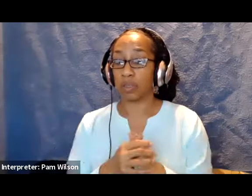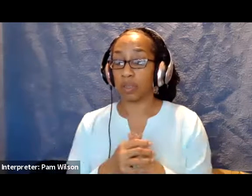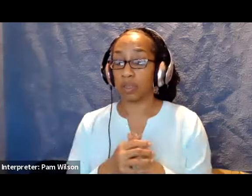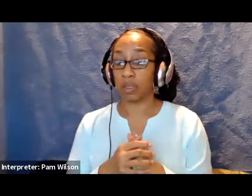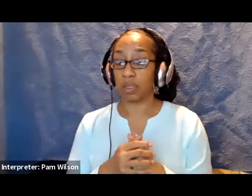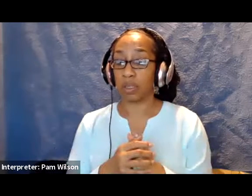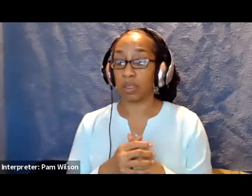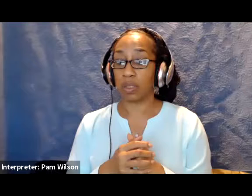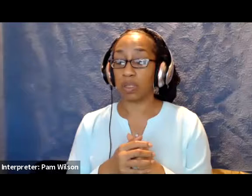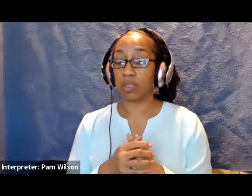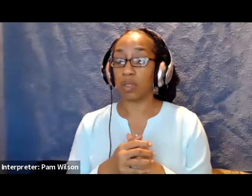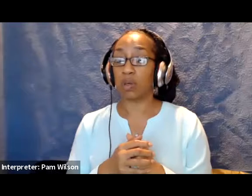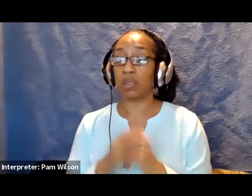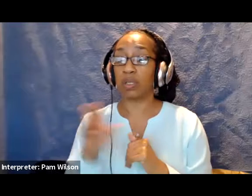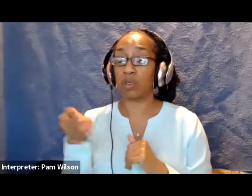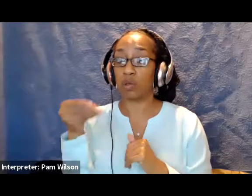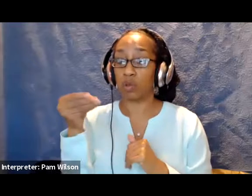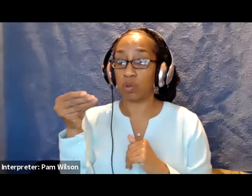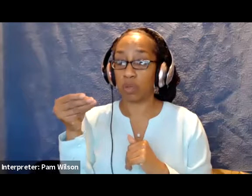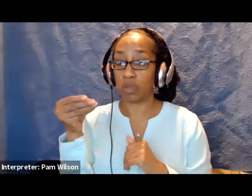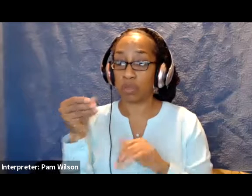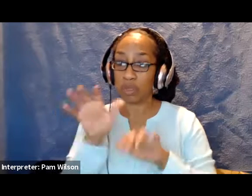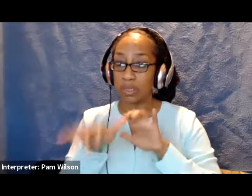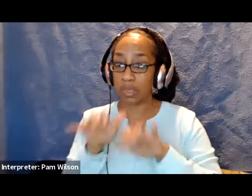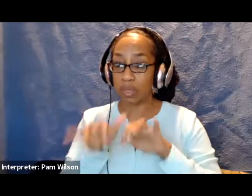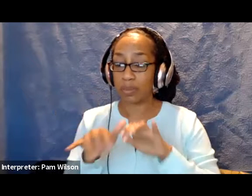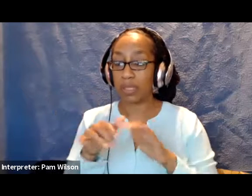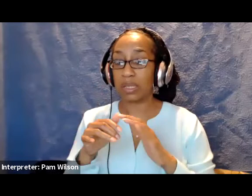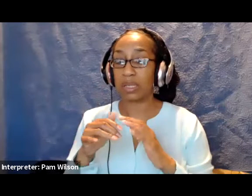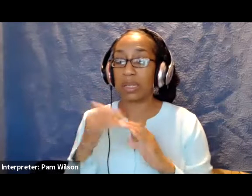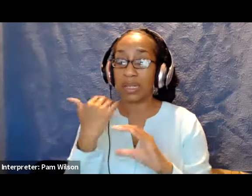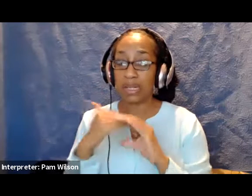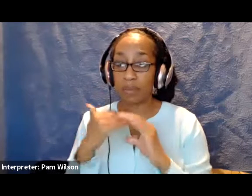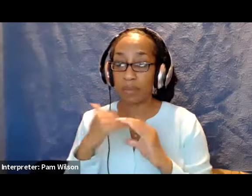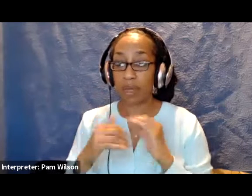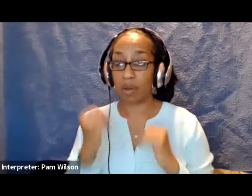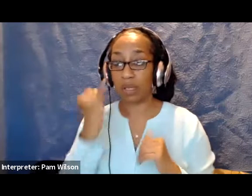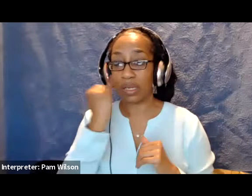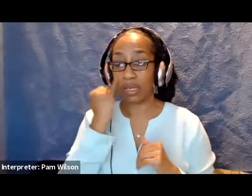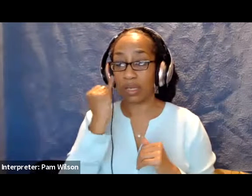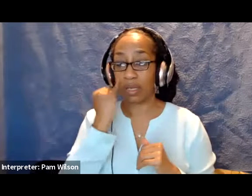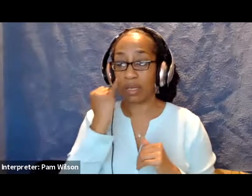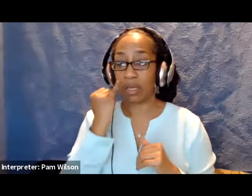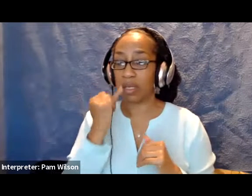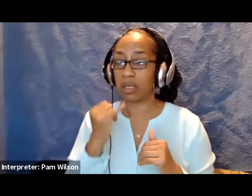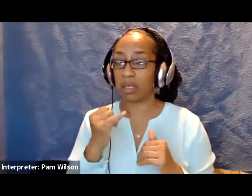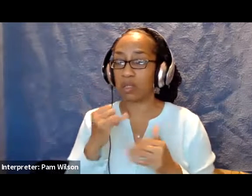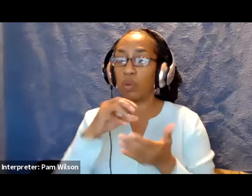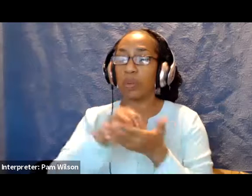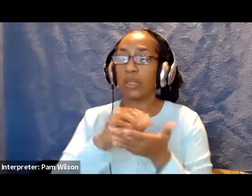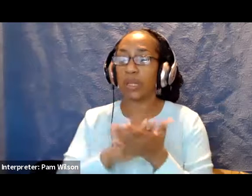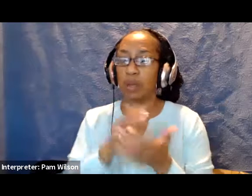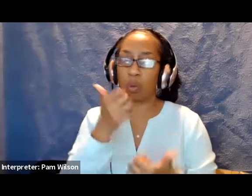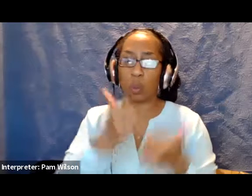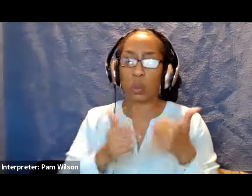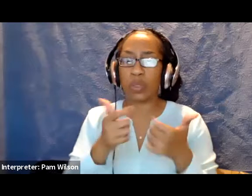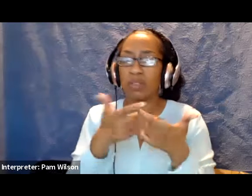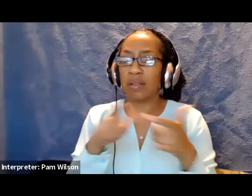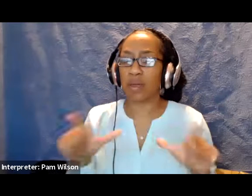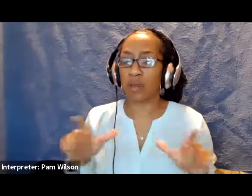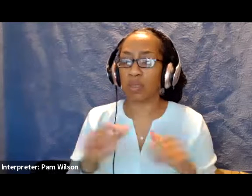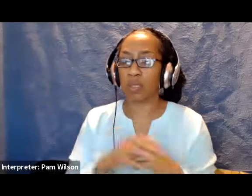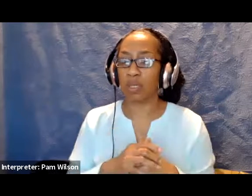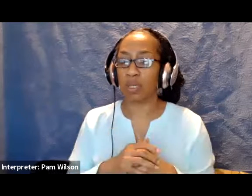their email and whether or not they're going to be translating, what is the language that they're going to be translating. I'm